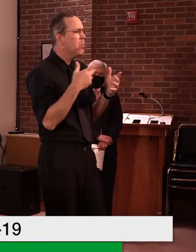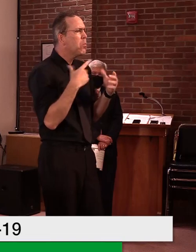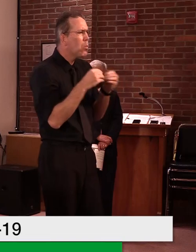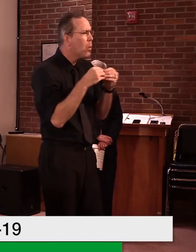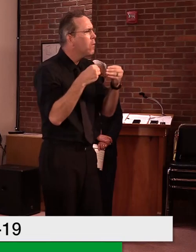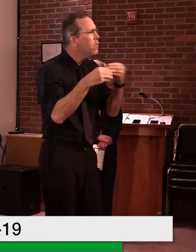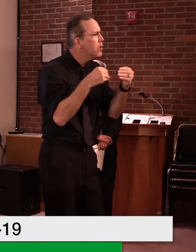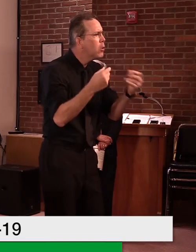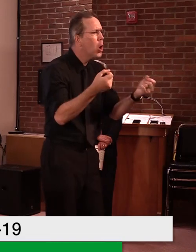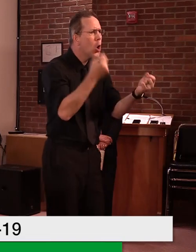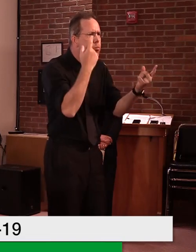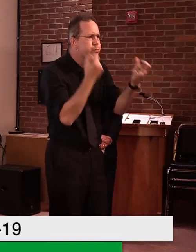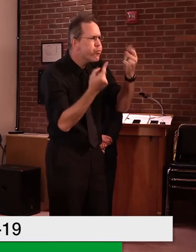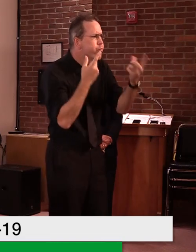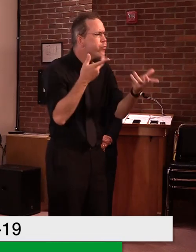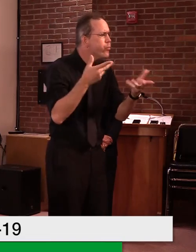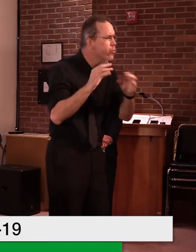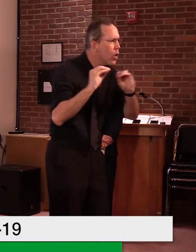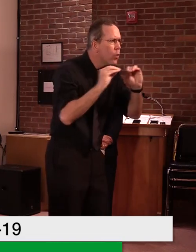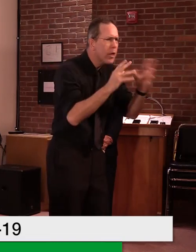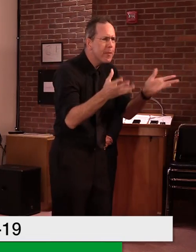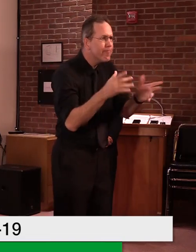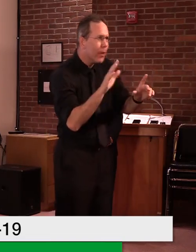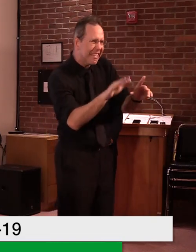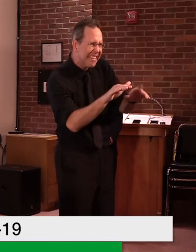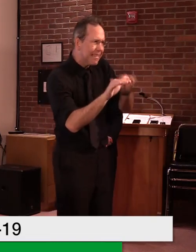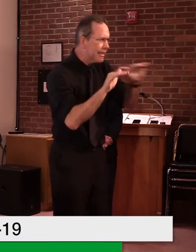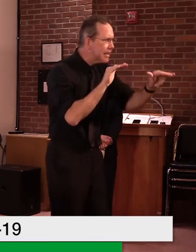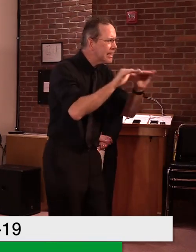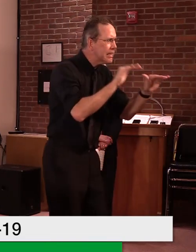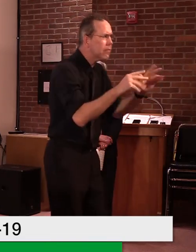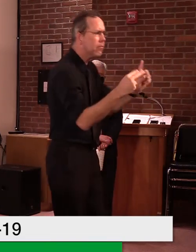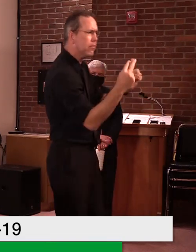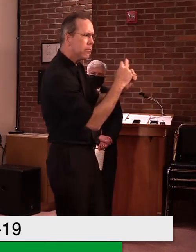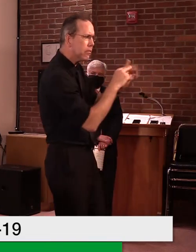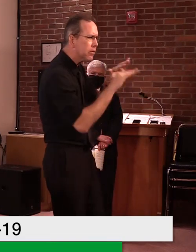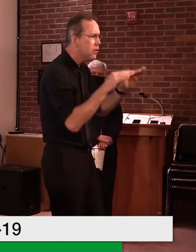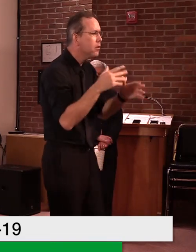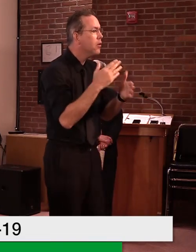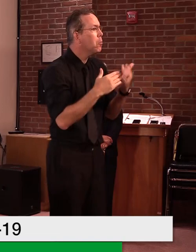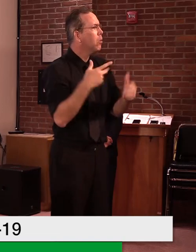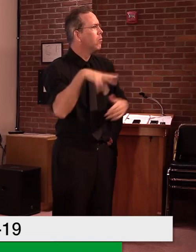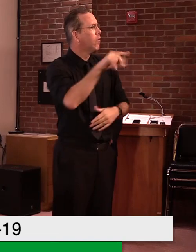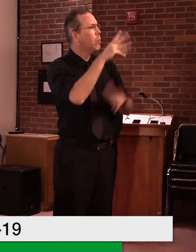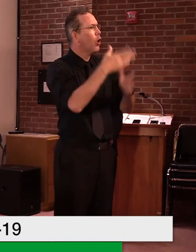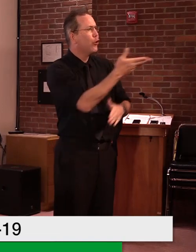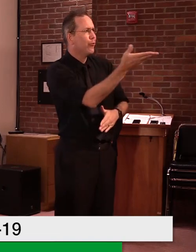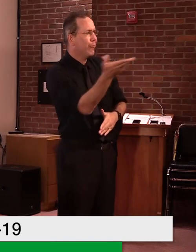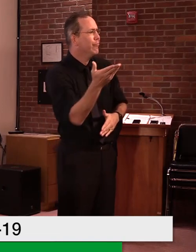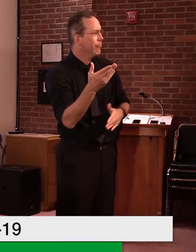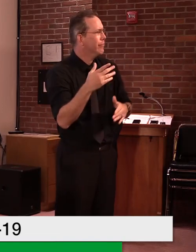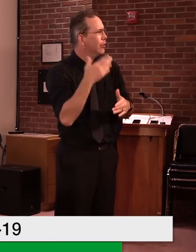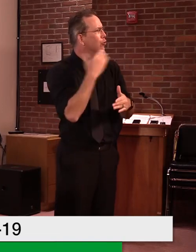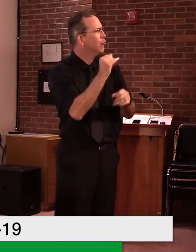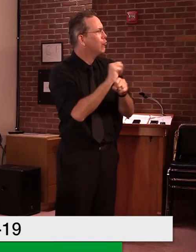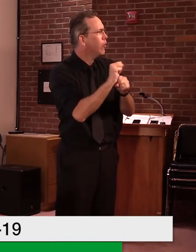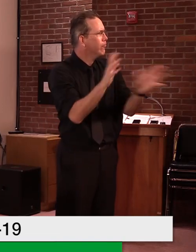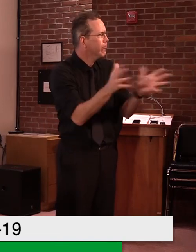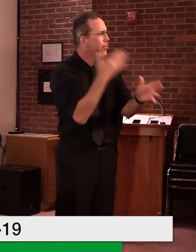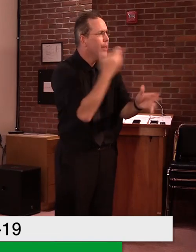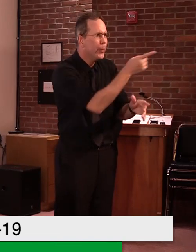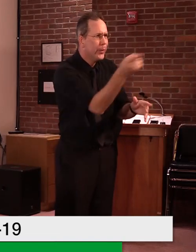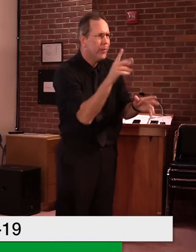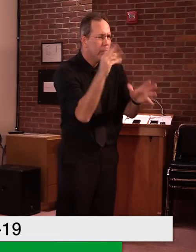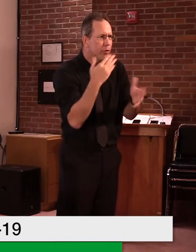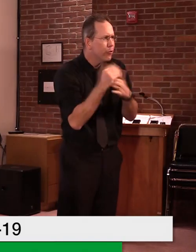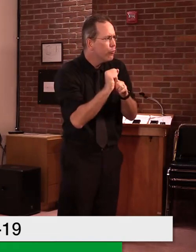here in the state. But hearing some who have reached out and have